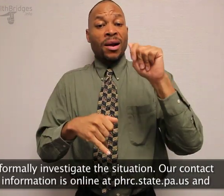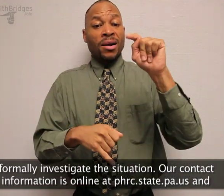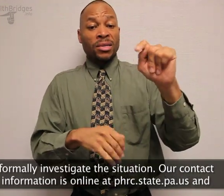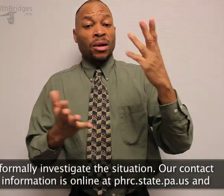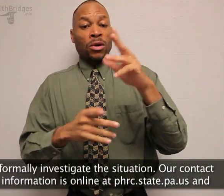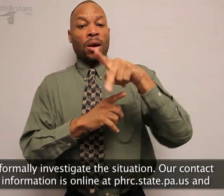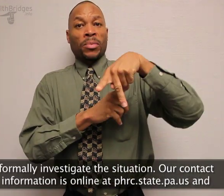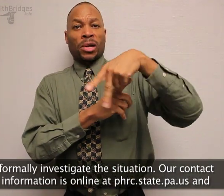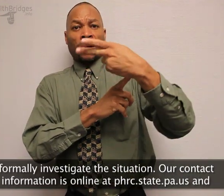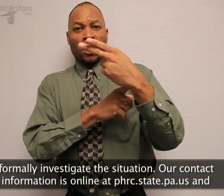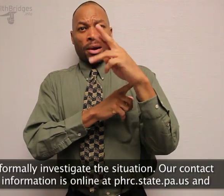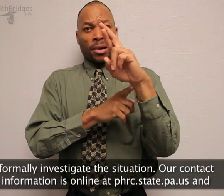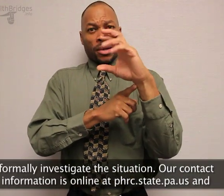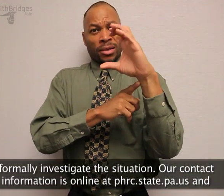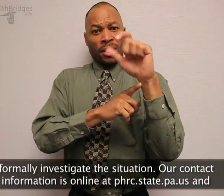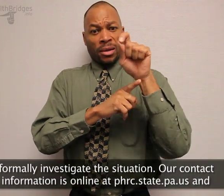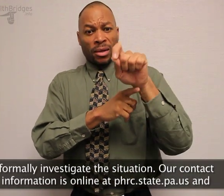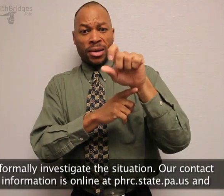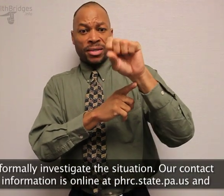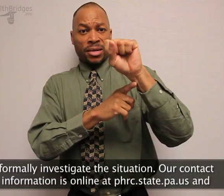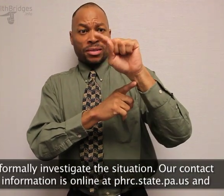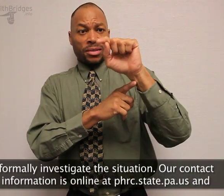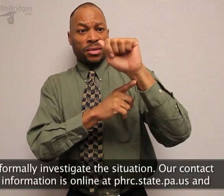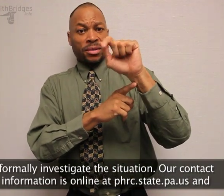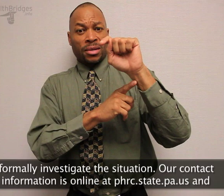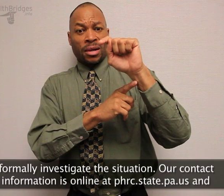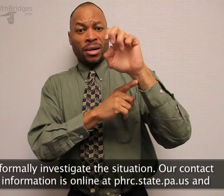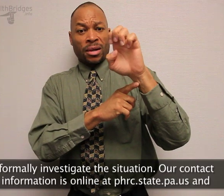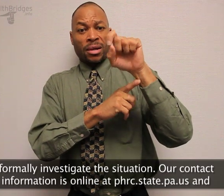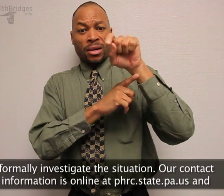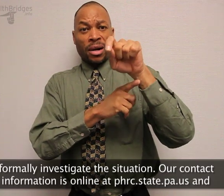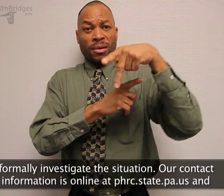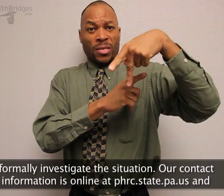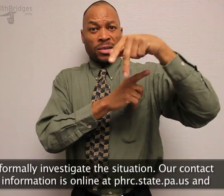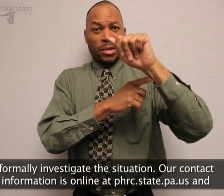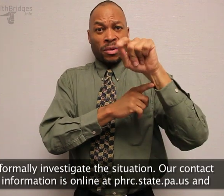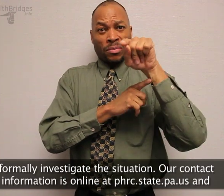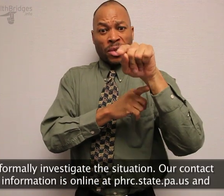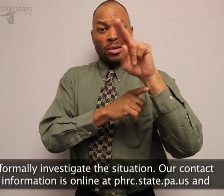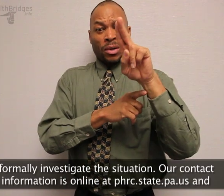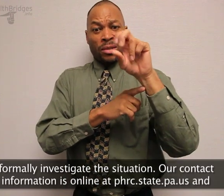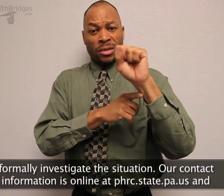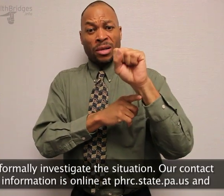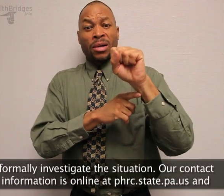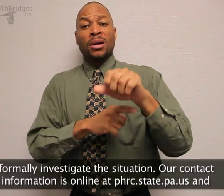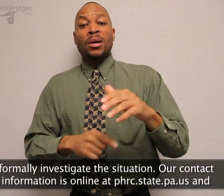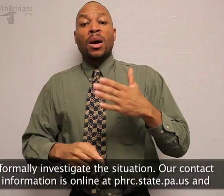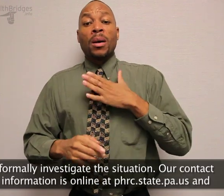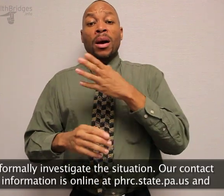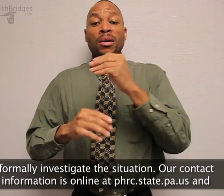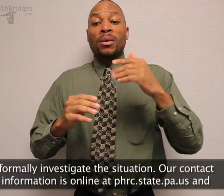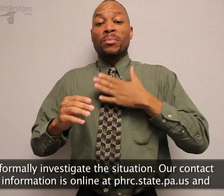Our contact information is online at phrc.state.pa